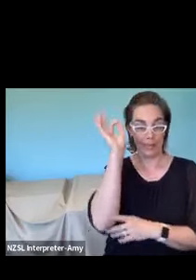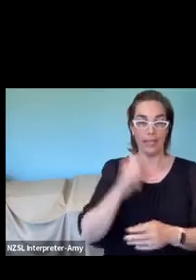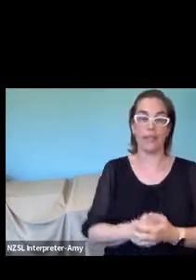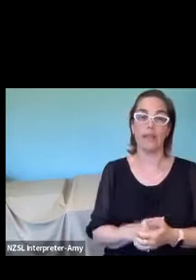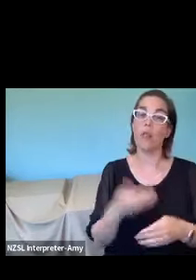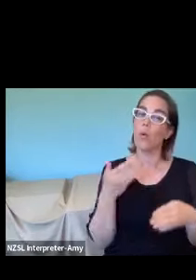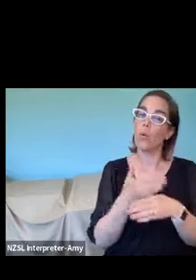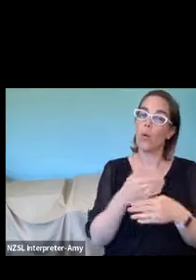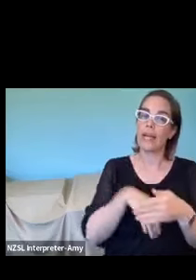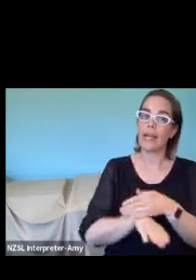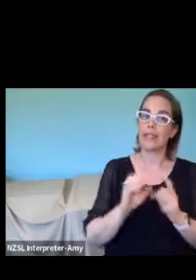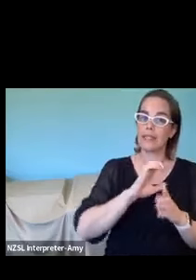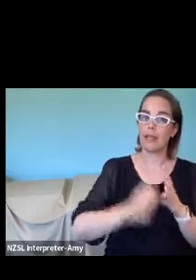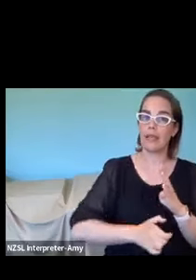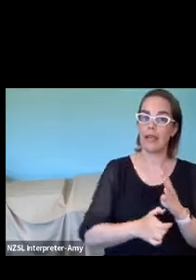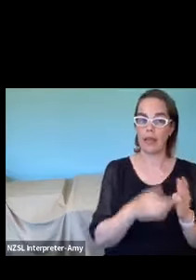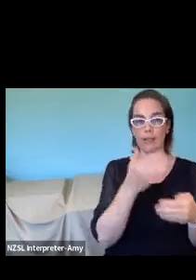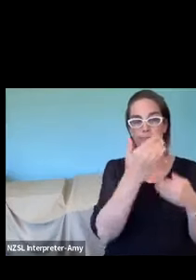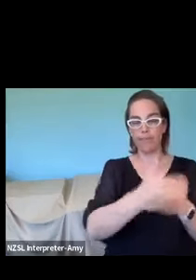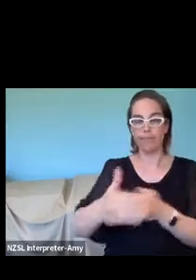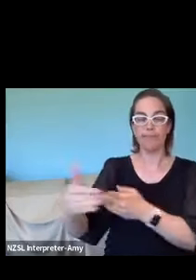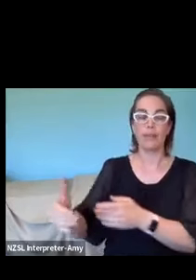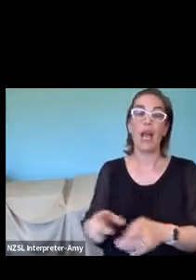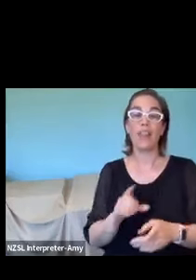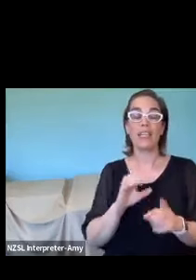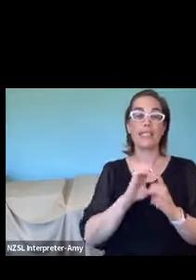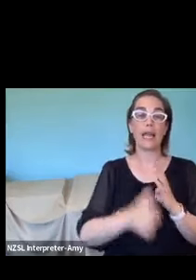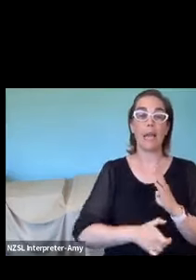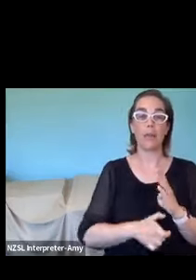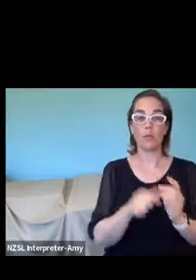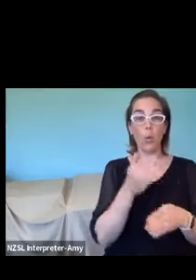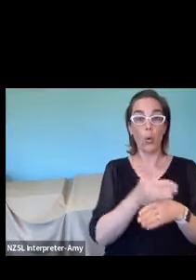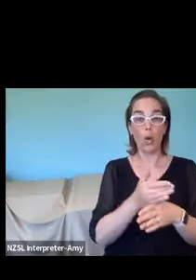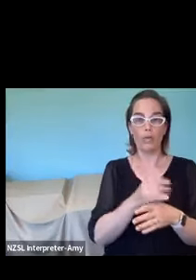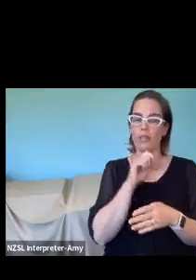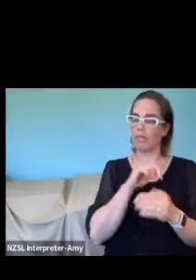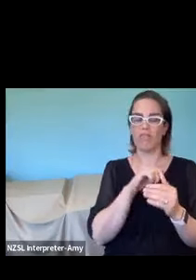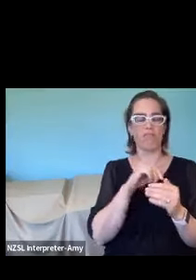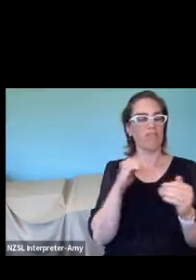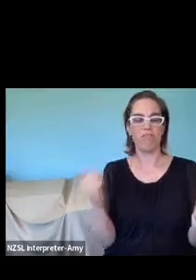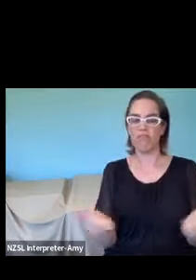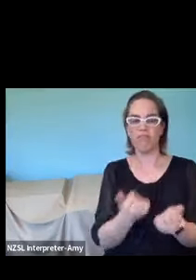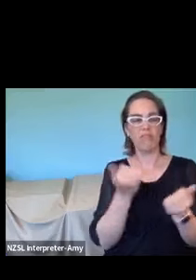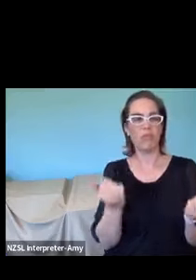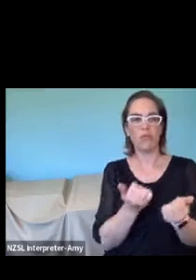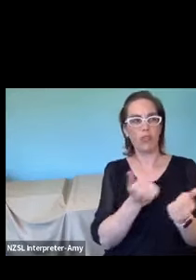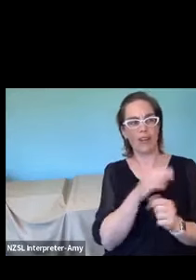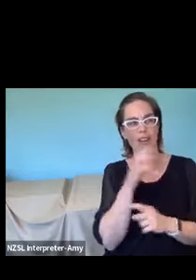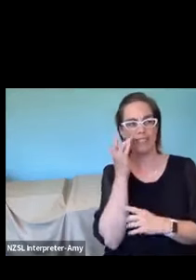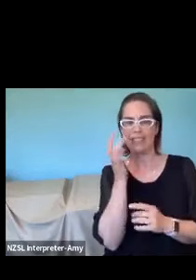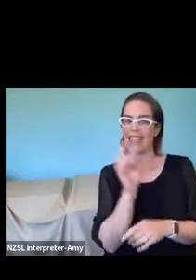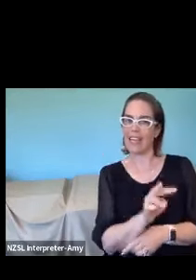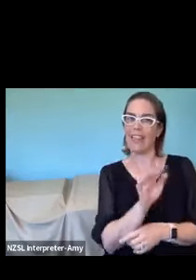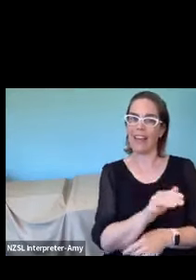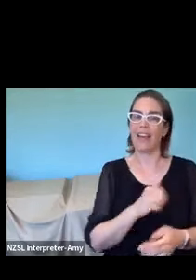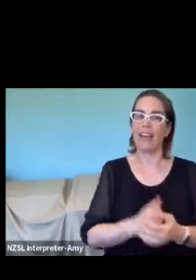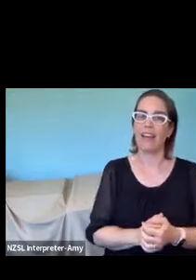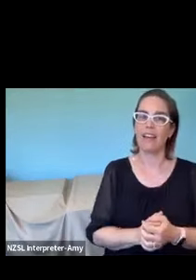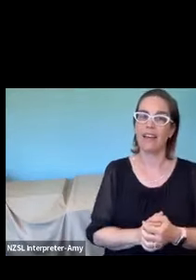sector and our disabled workers are well underrepresented in most statistics. As you would see from